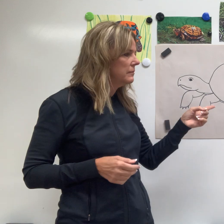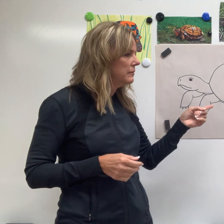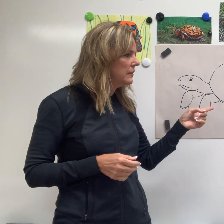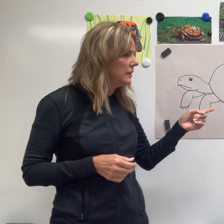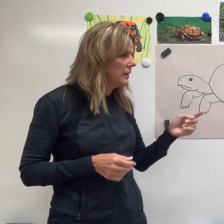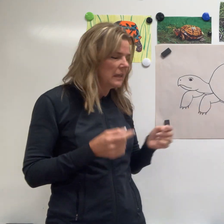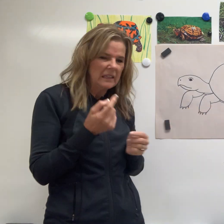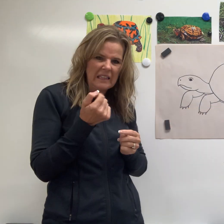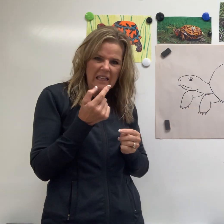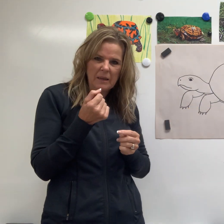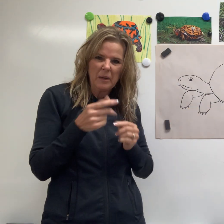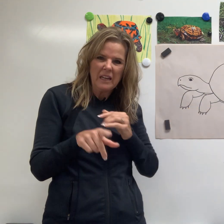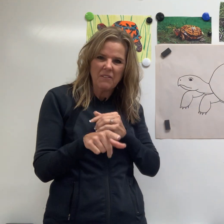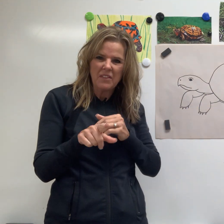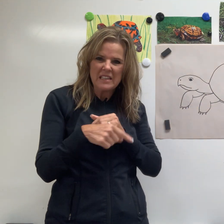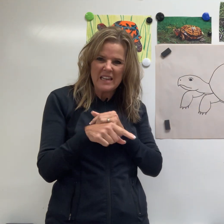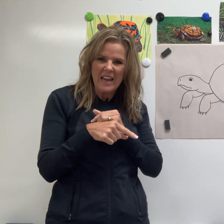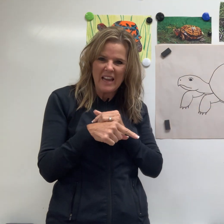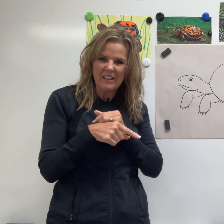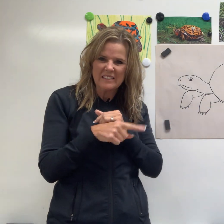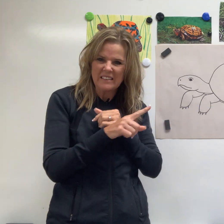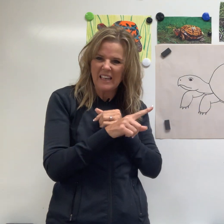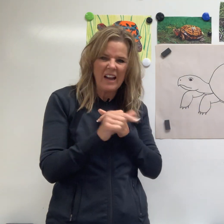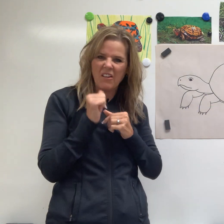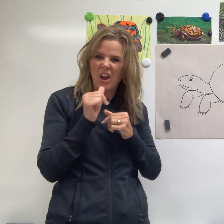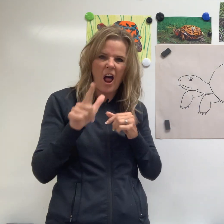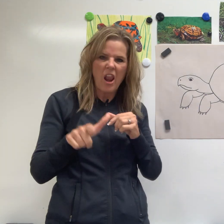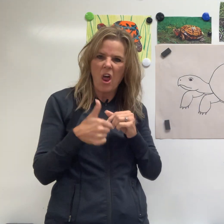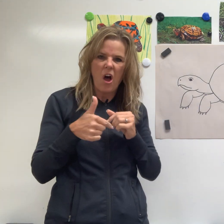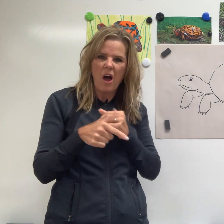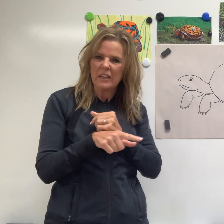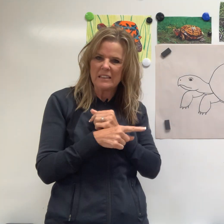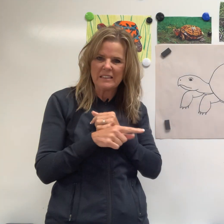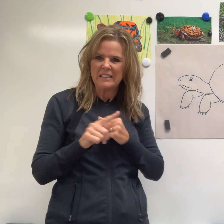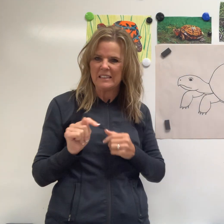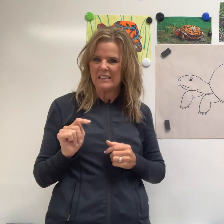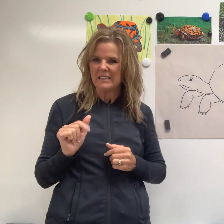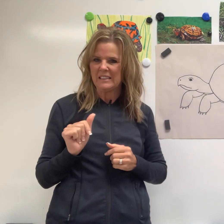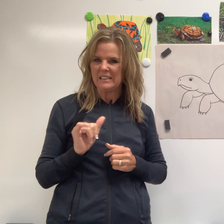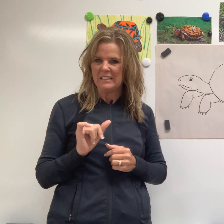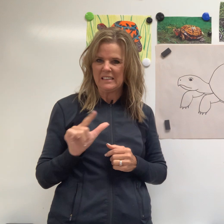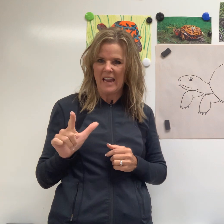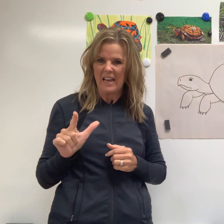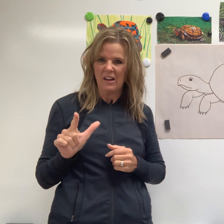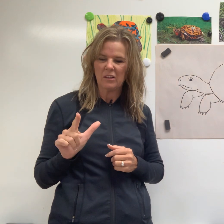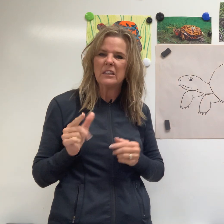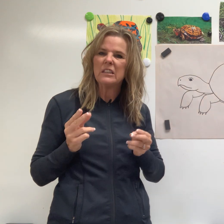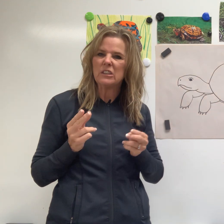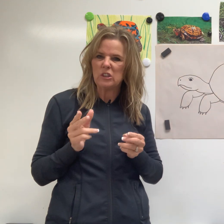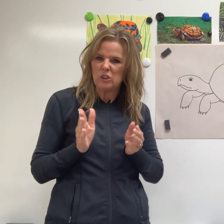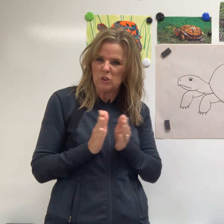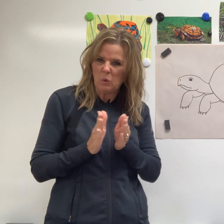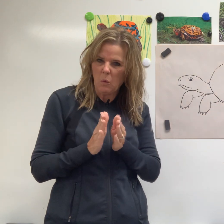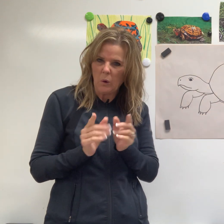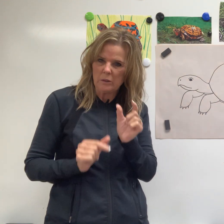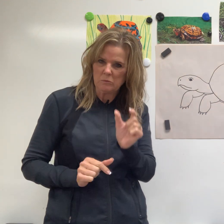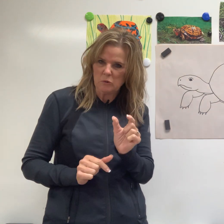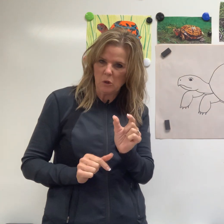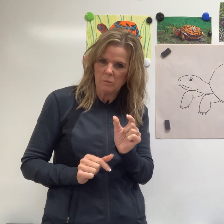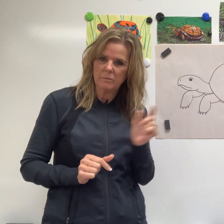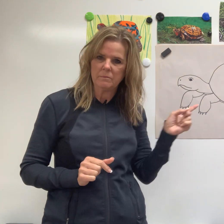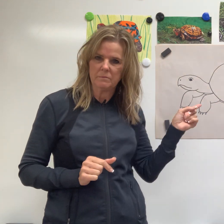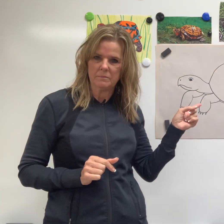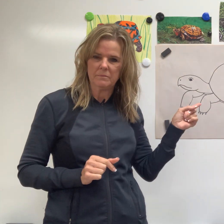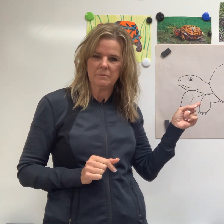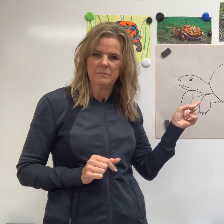little bit of his tail sticking out the very back. It's not a super long, you know, snake tail. It's a little short tail right at the back with a curve